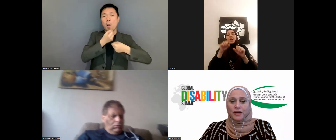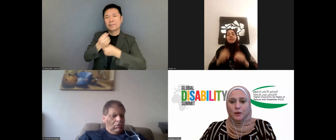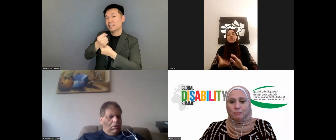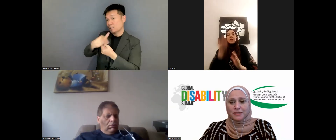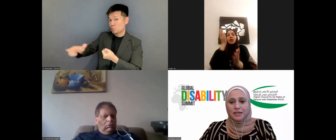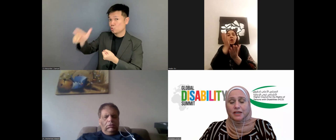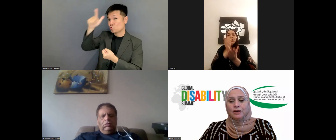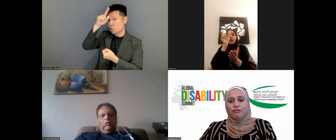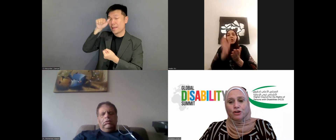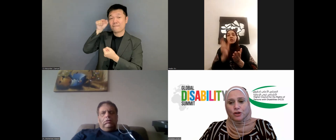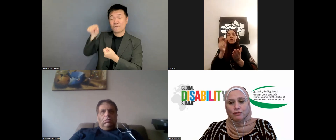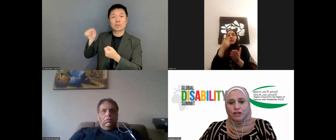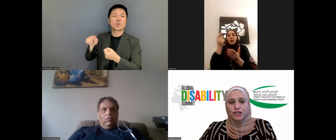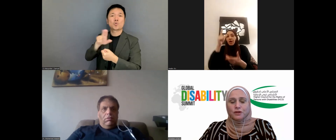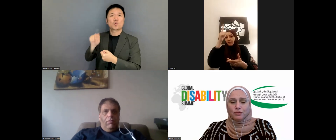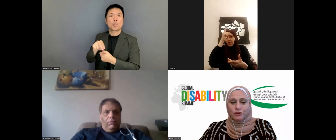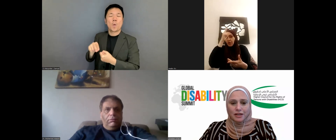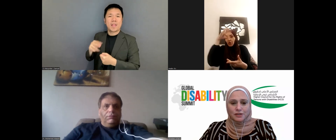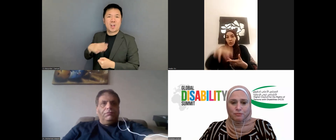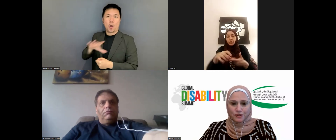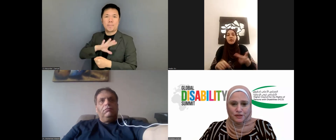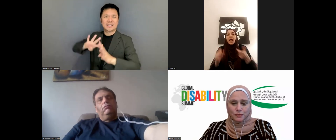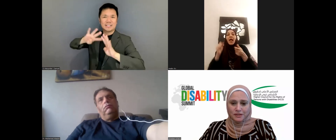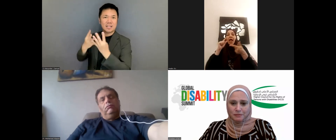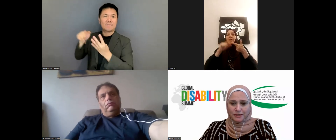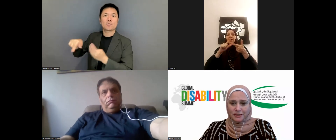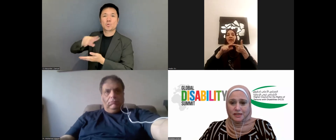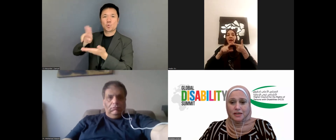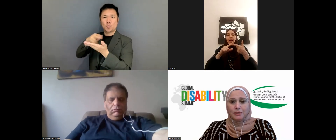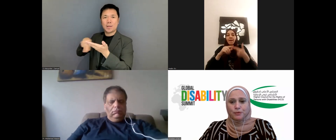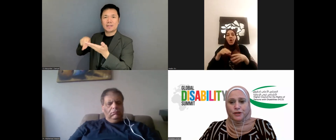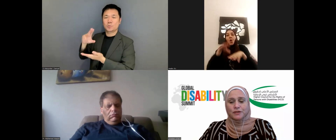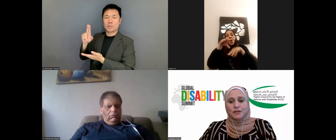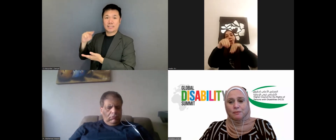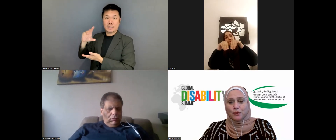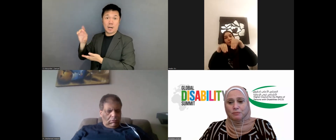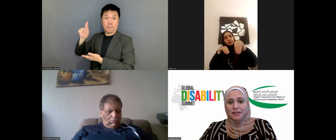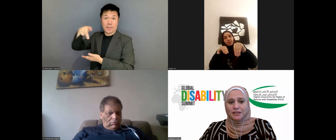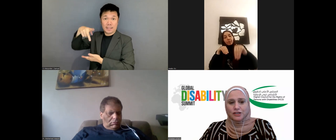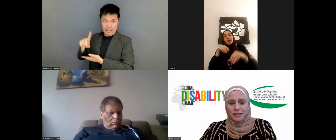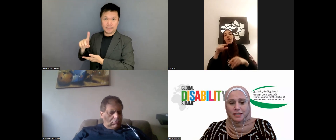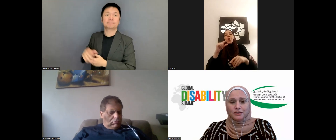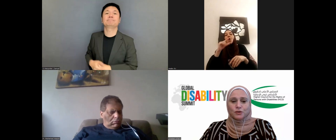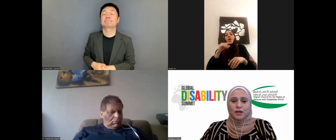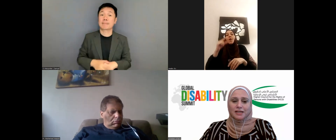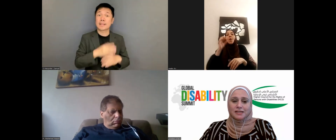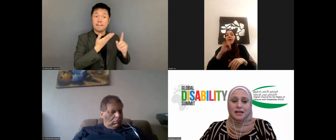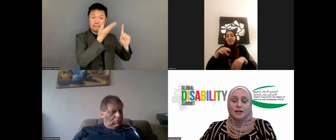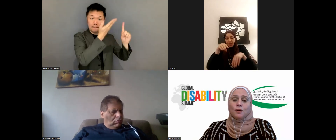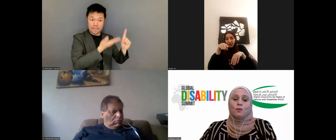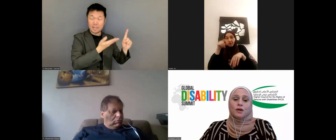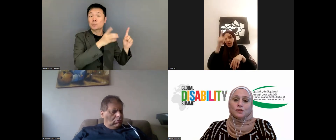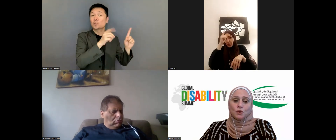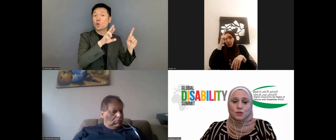the UN Committee for the Convention on the Rights of Persons with Disabilities. Prior to his appointment at HCD, Dr.